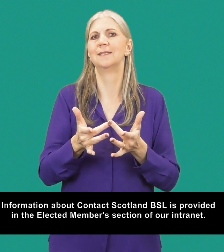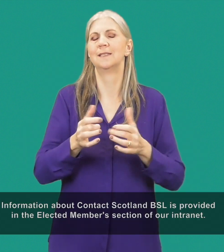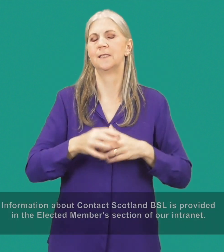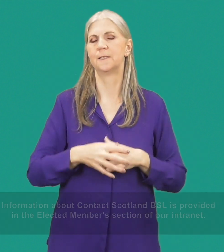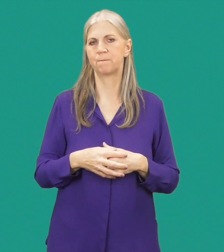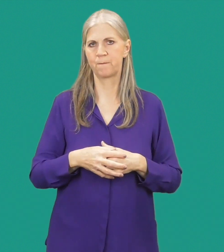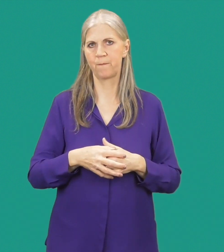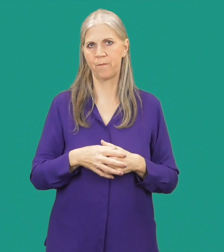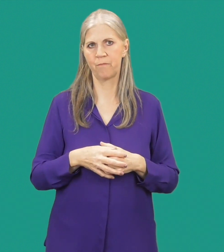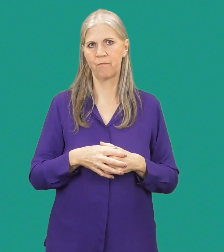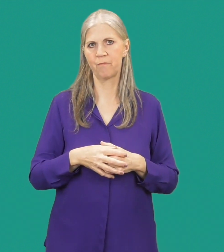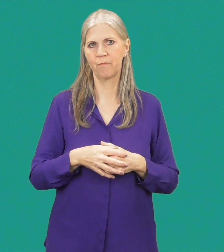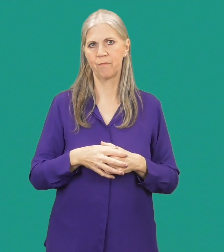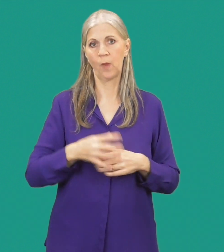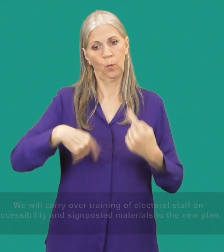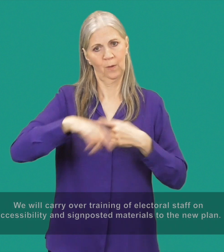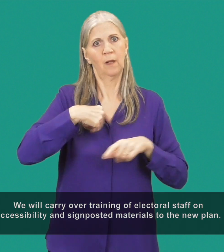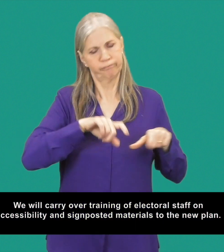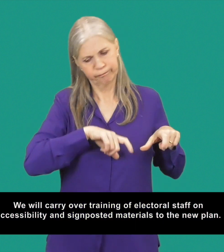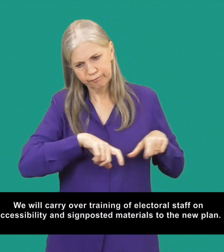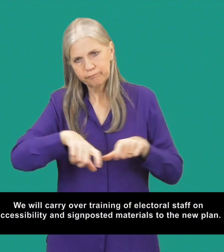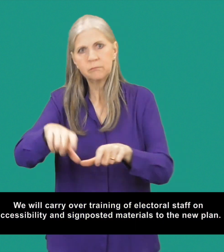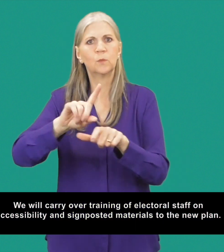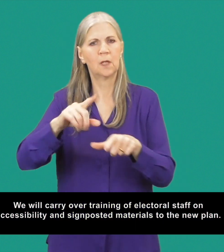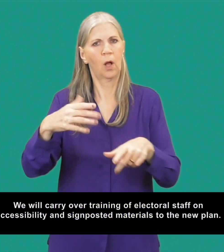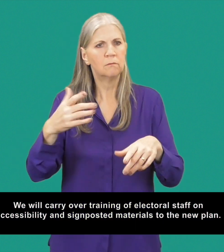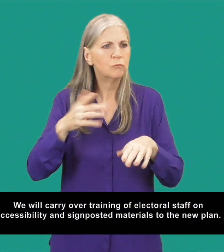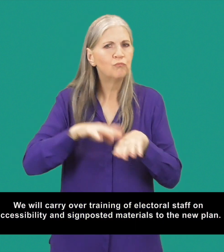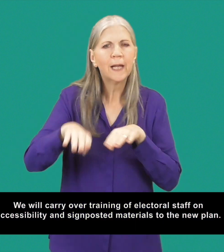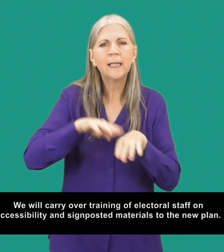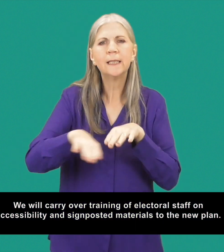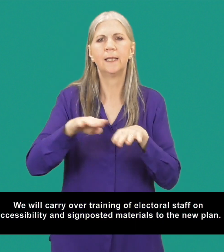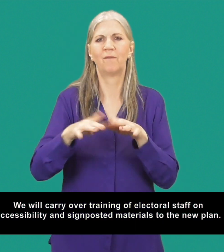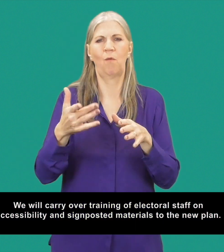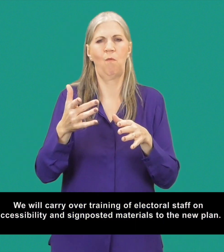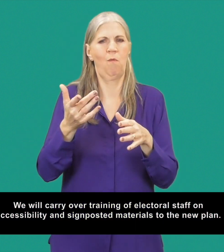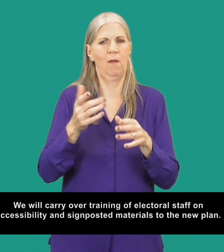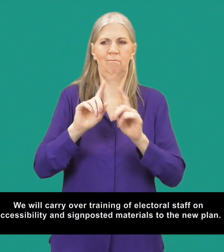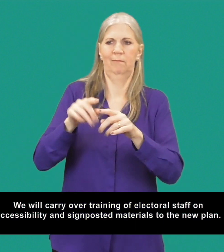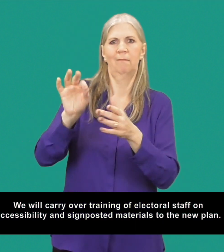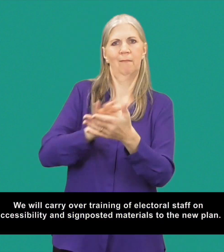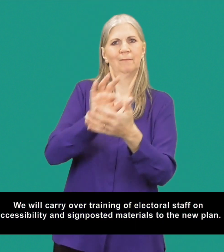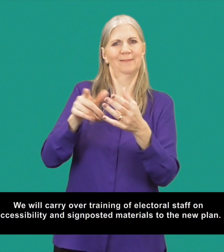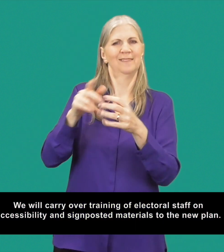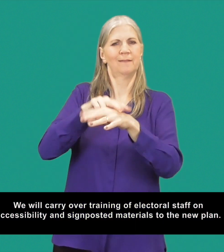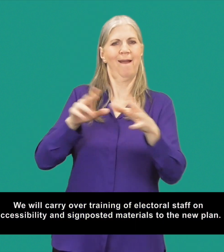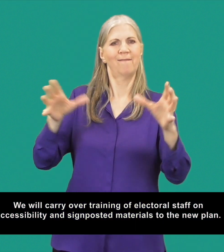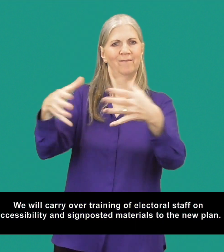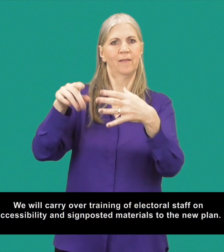We will carry over training of electoral staff on accessibility and signposted materials to the new plan.